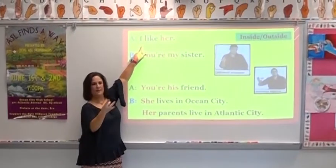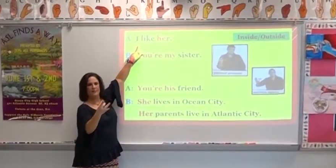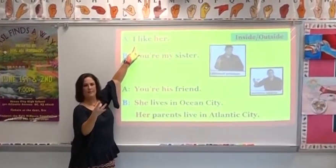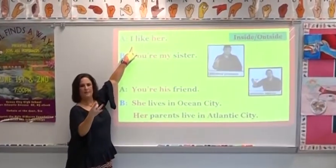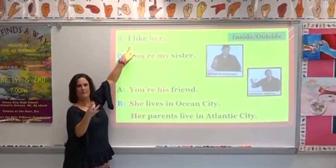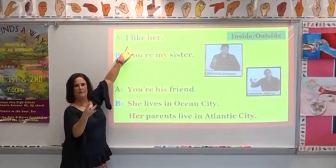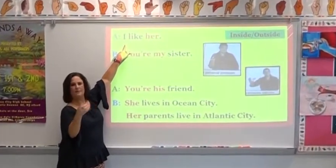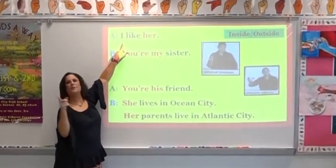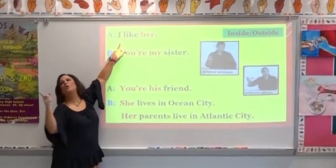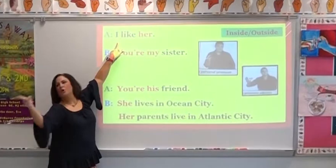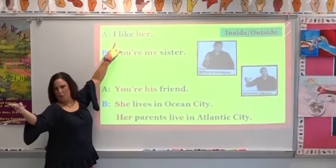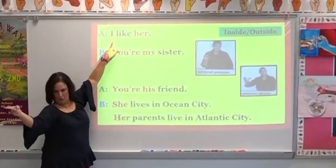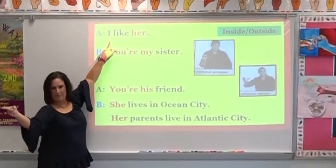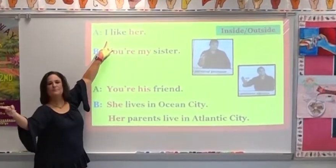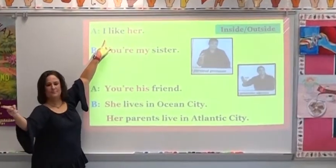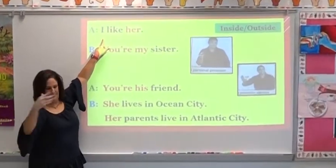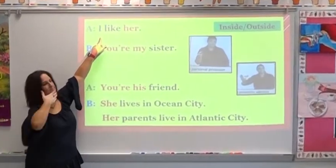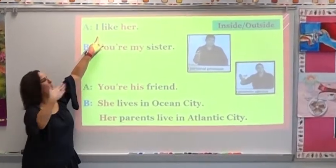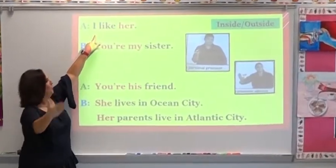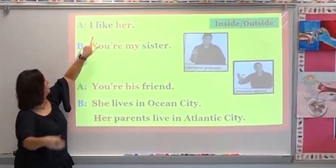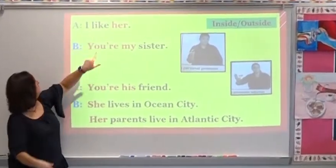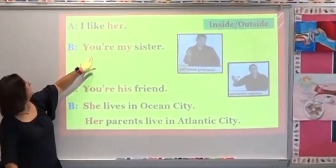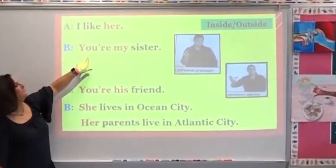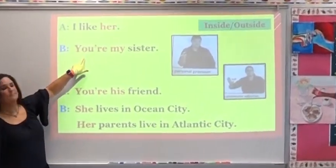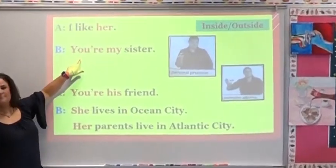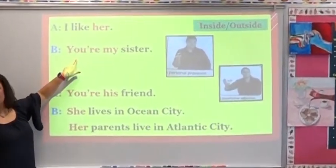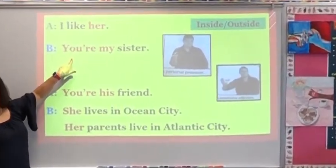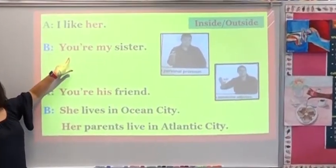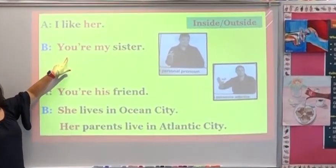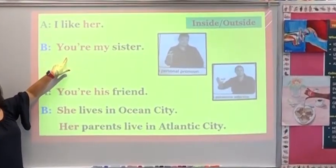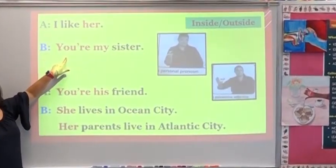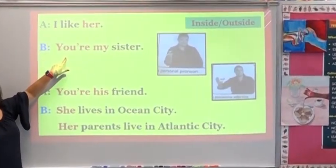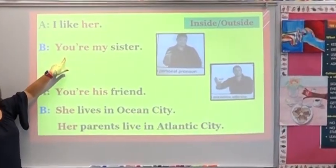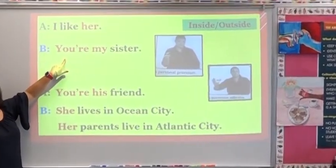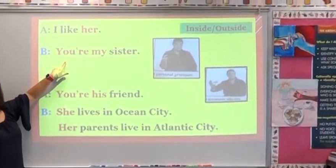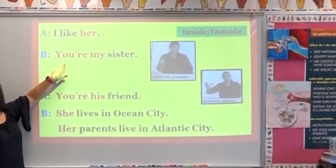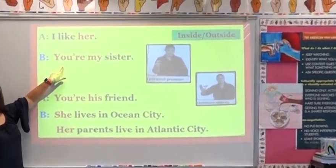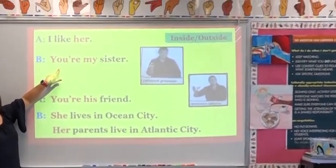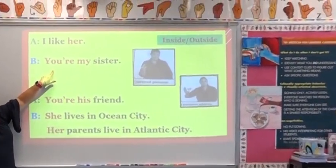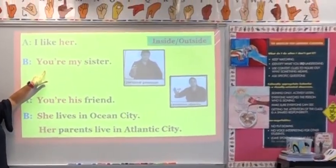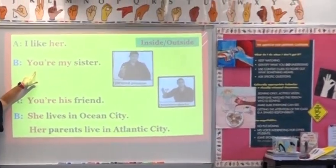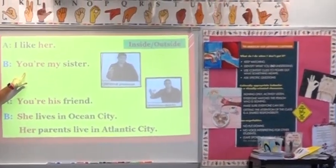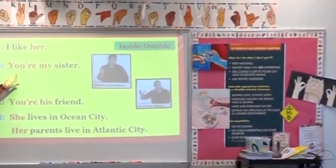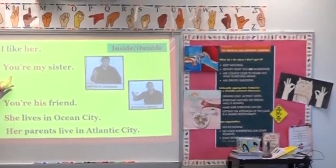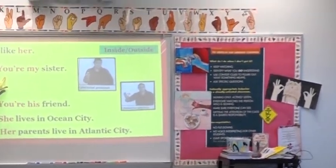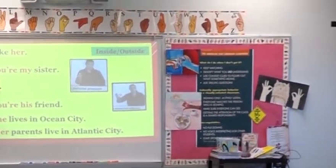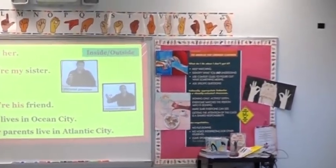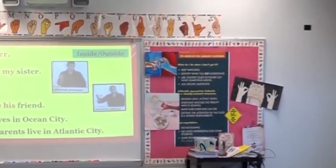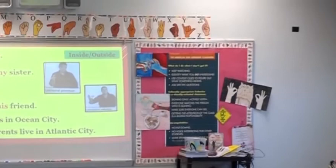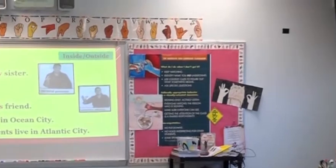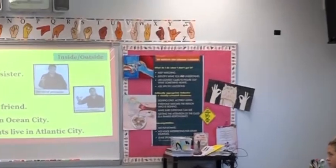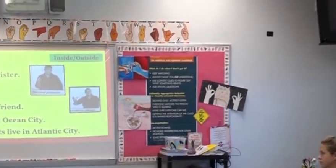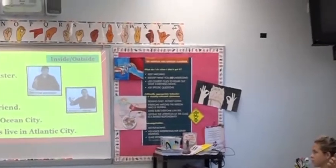just to make sure. So I like her, and yes, we're using that personal pronoun. You are my